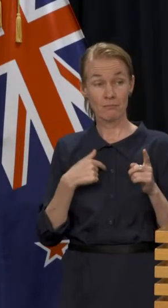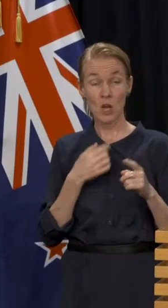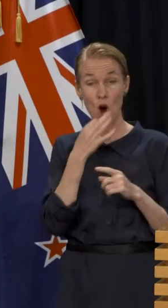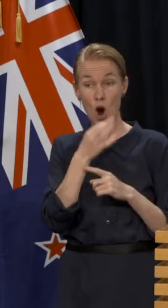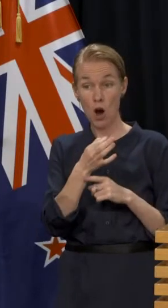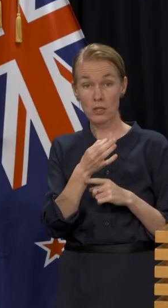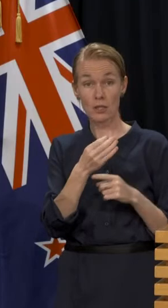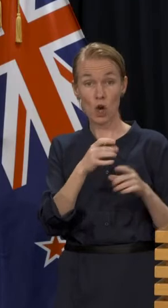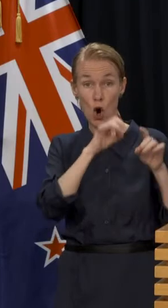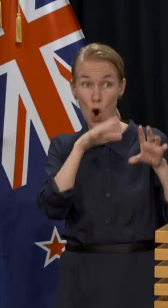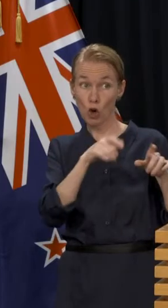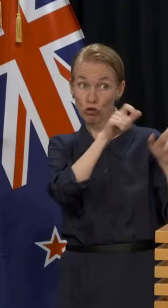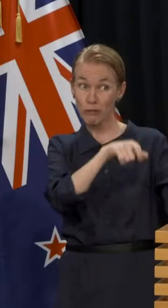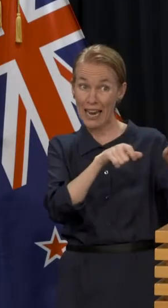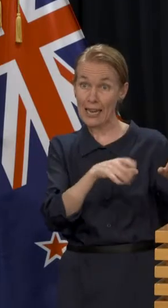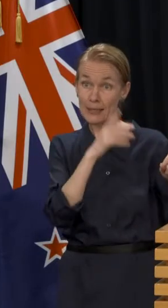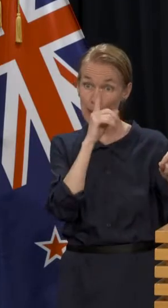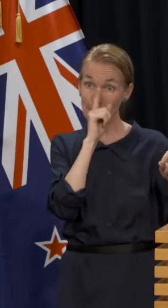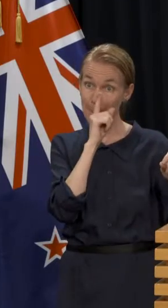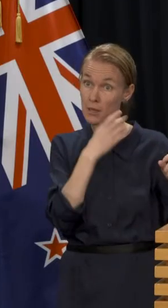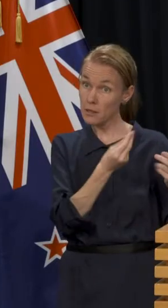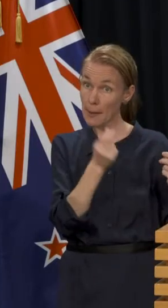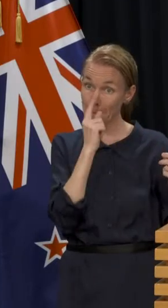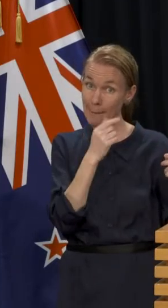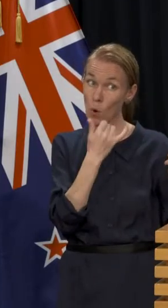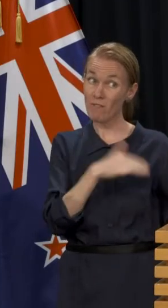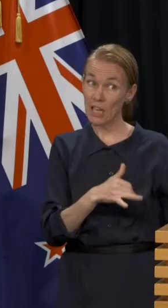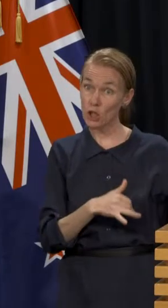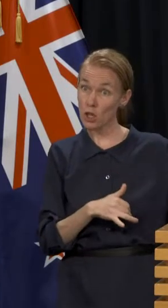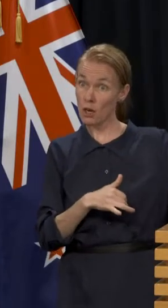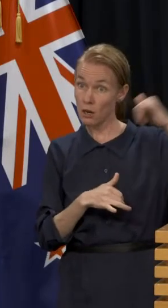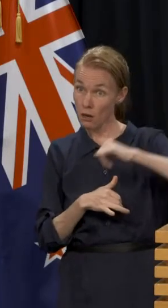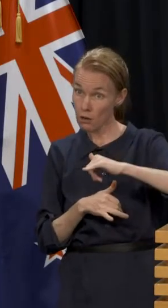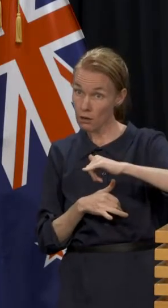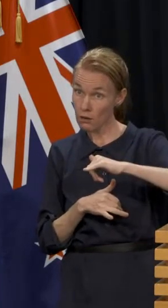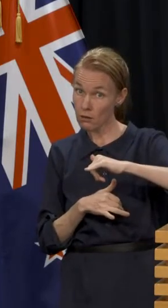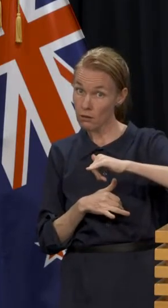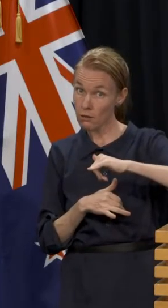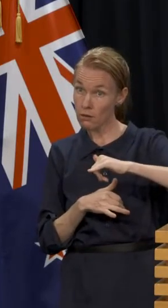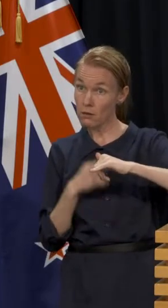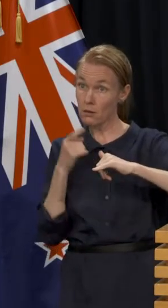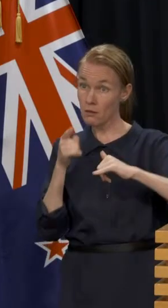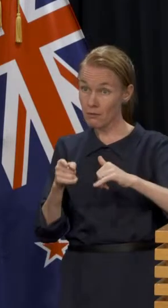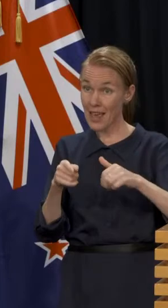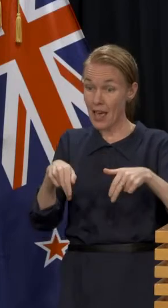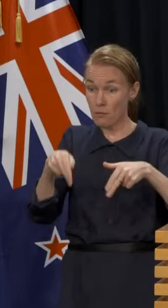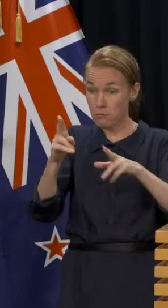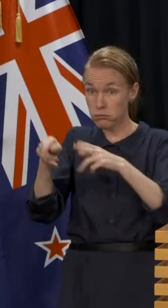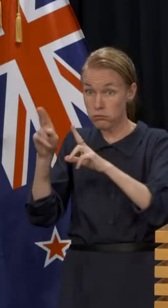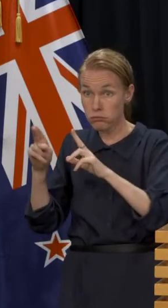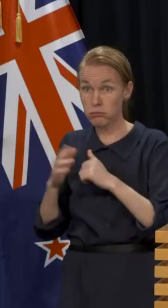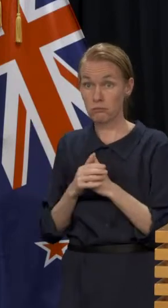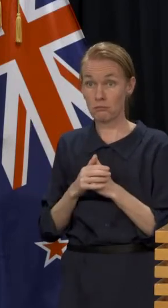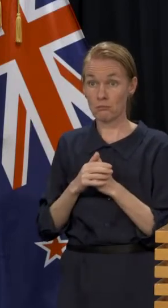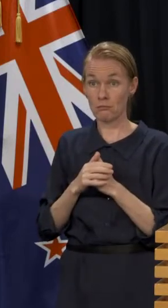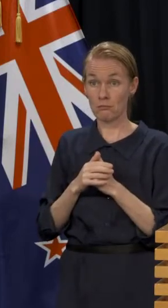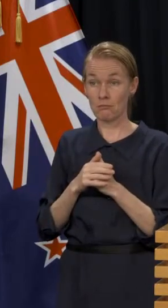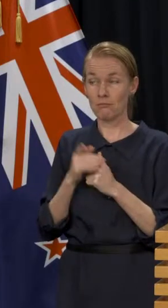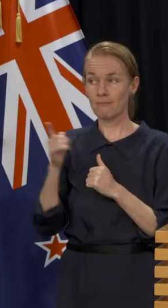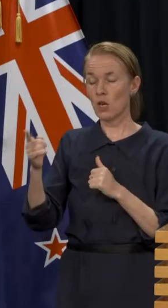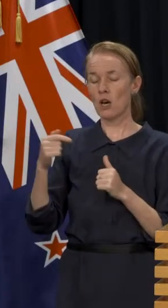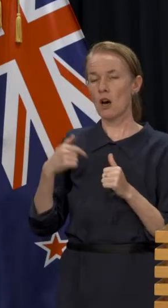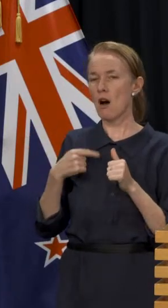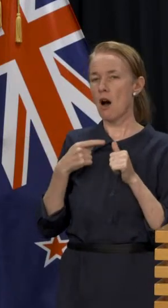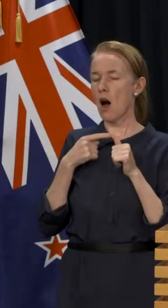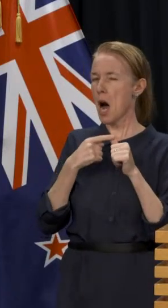hotel? I haven't been notified of any. Of course, that responsibility largely falls to Dr. Woods at the moment, so that's a question